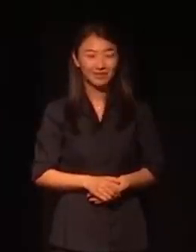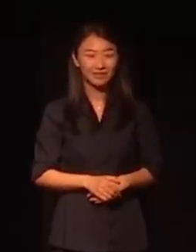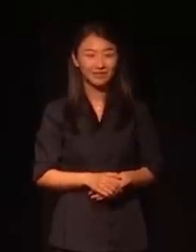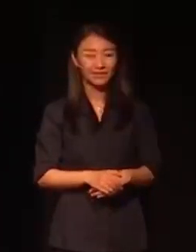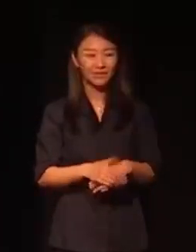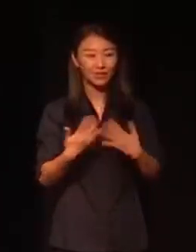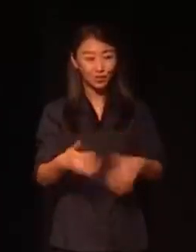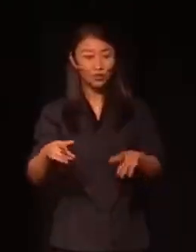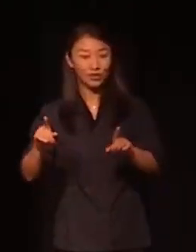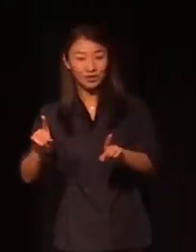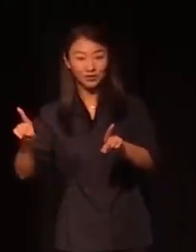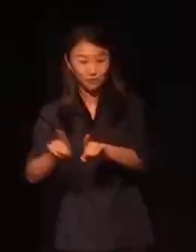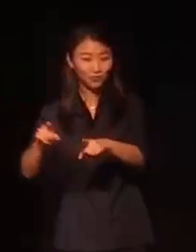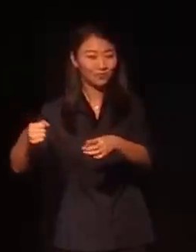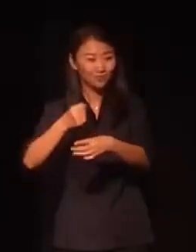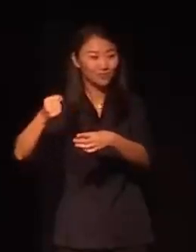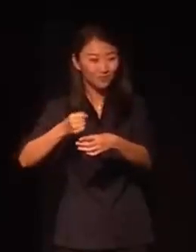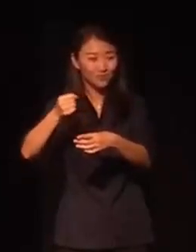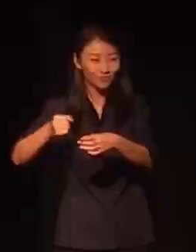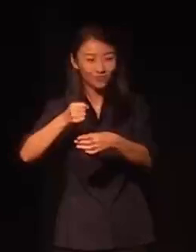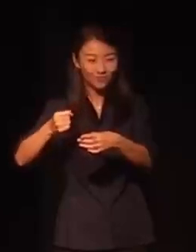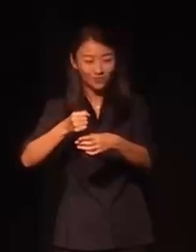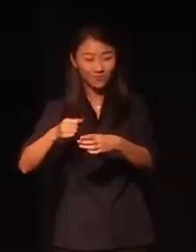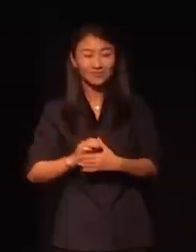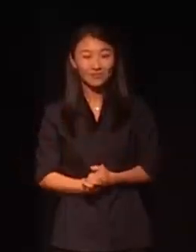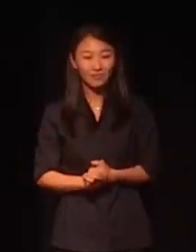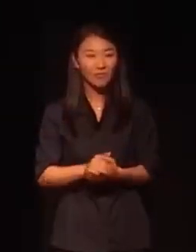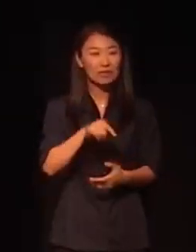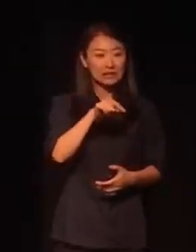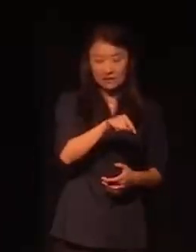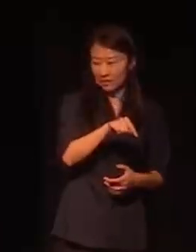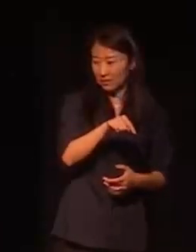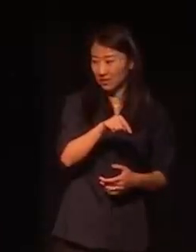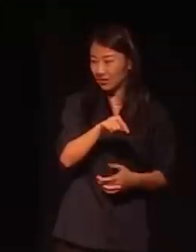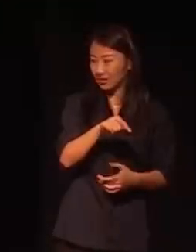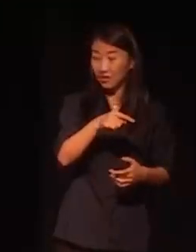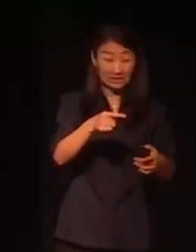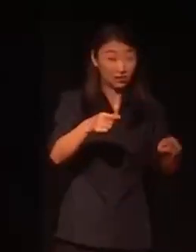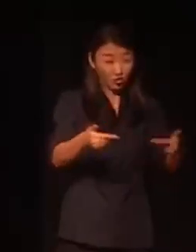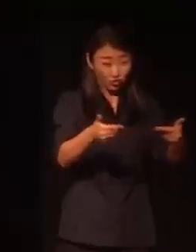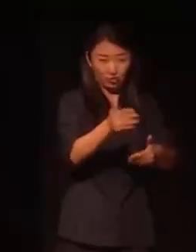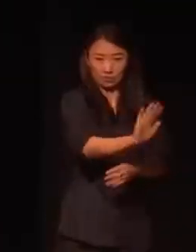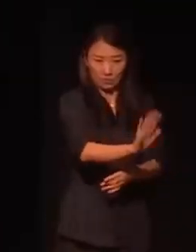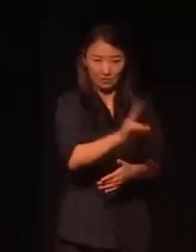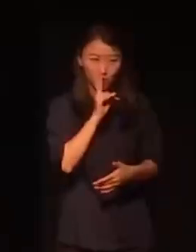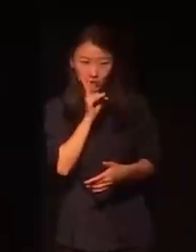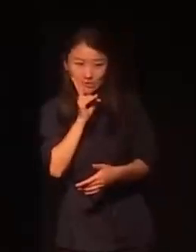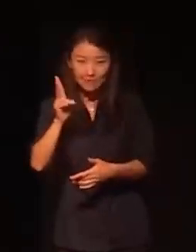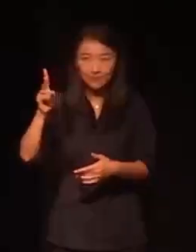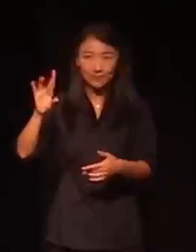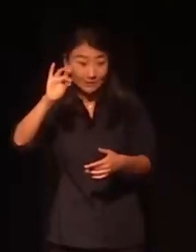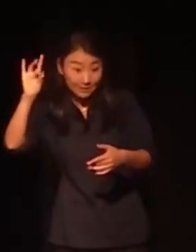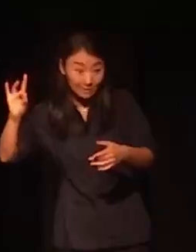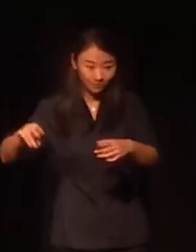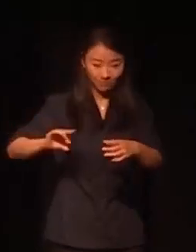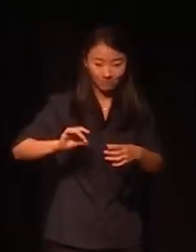we have got dressing. If you don't cook something, but just dress it with some sauce, this is dressing.